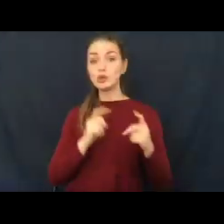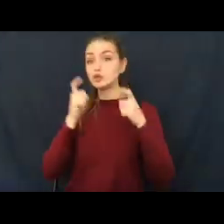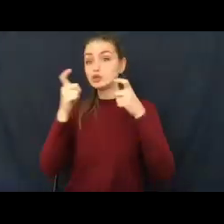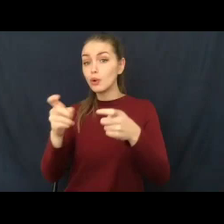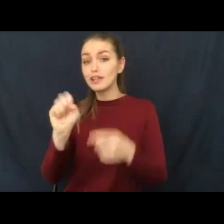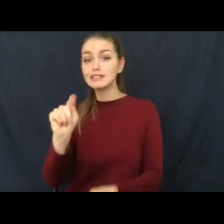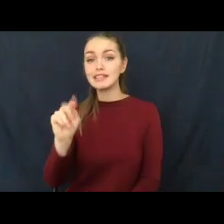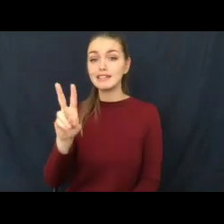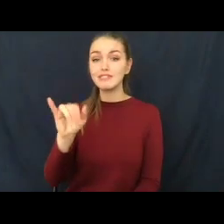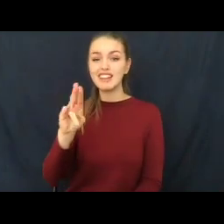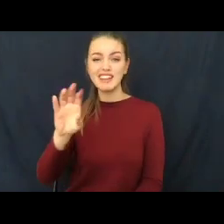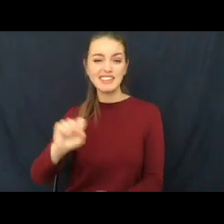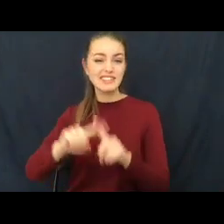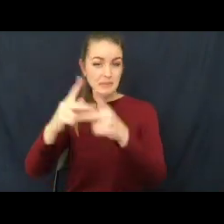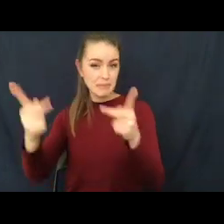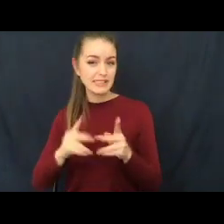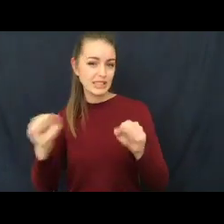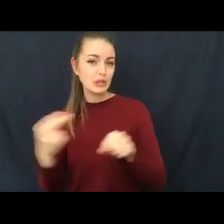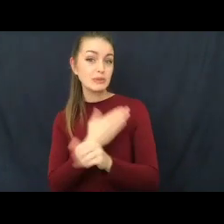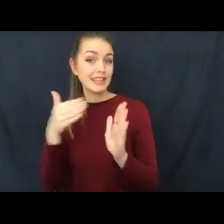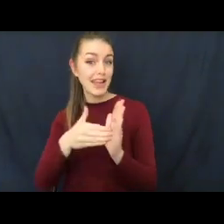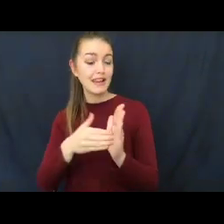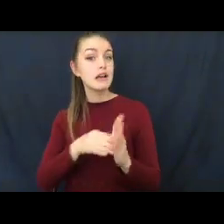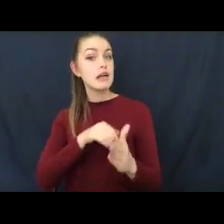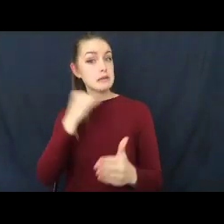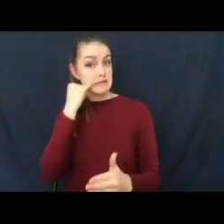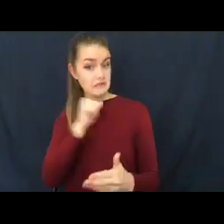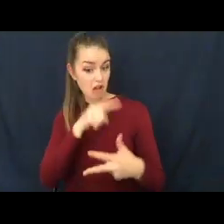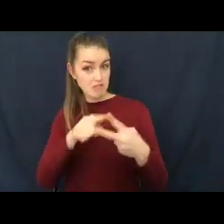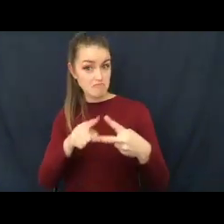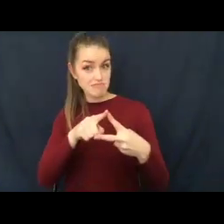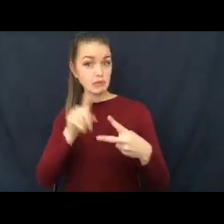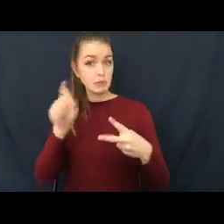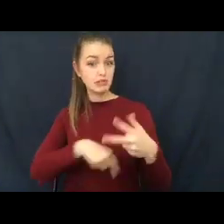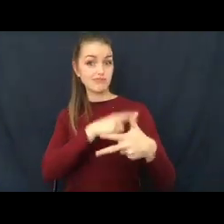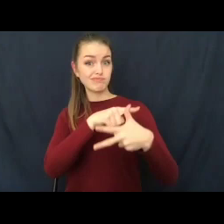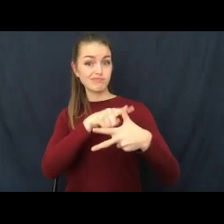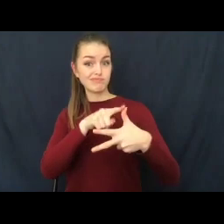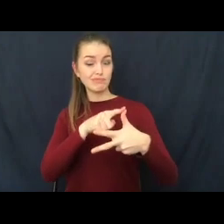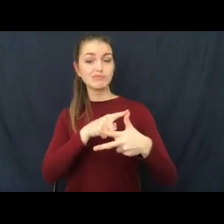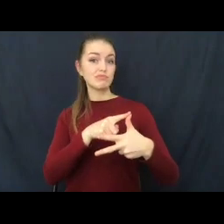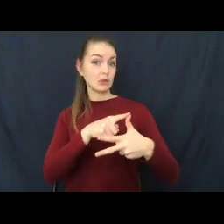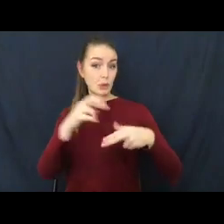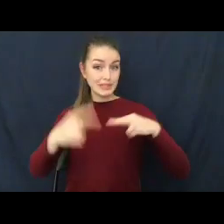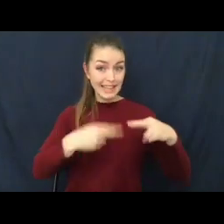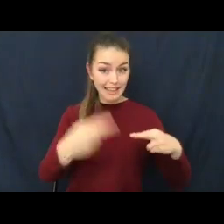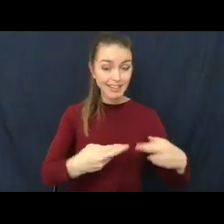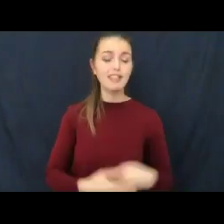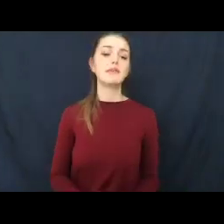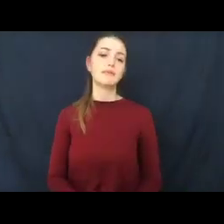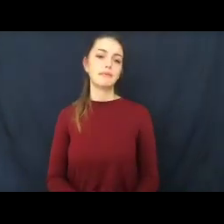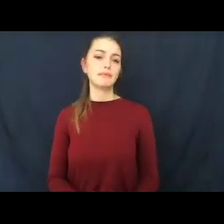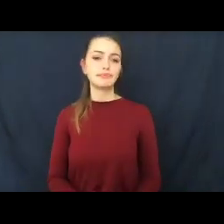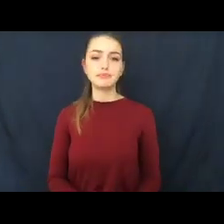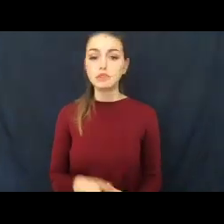to Bring so it can be reused. But otherwise, you're going to have to either throw it away or recycle it. So, Or